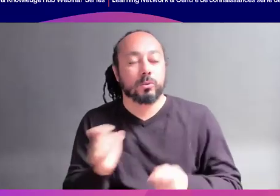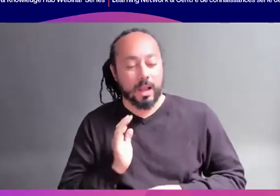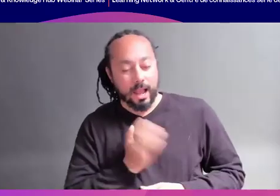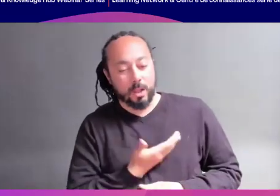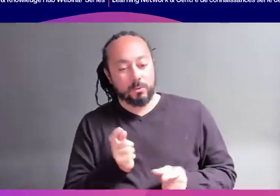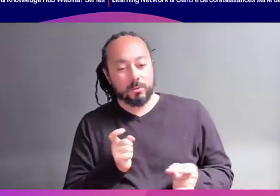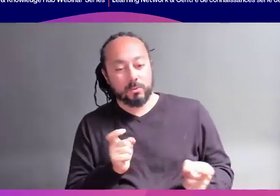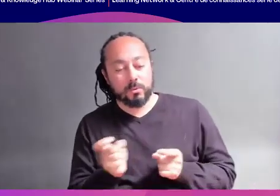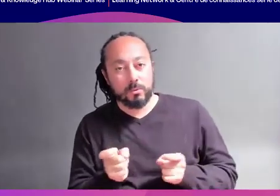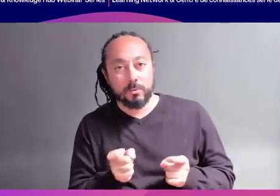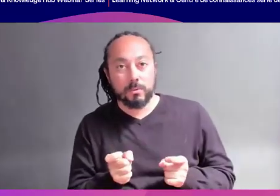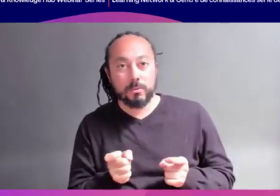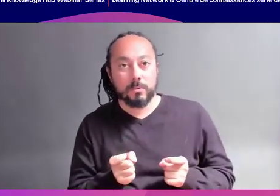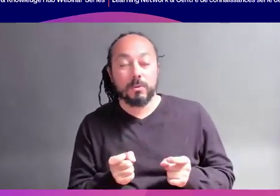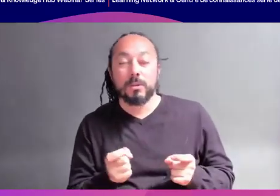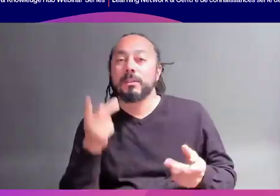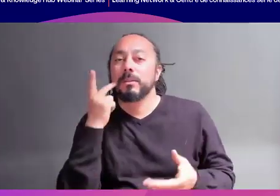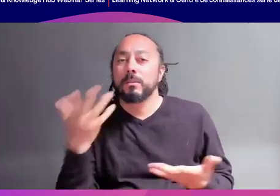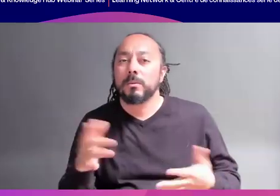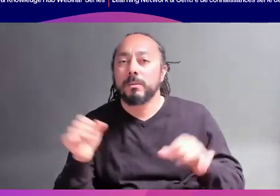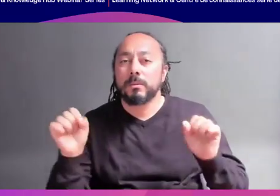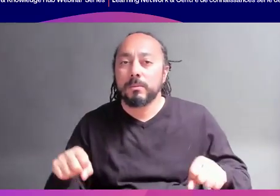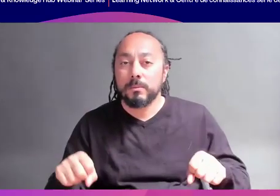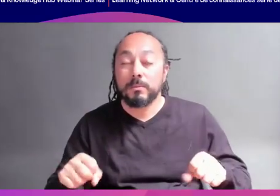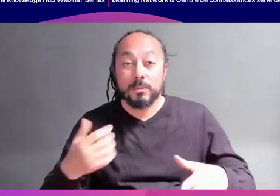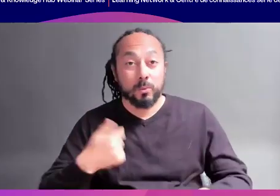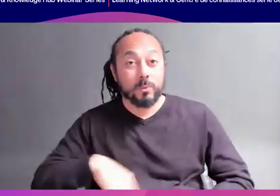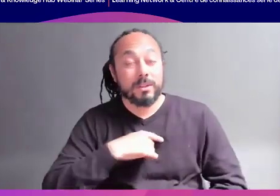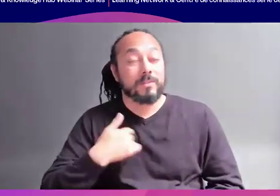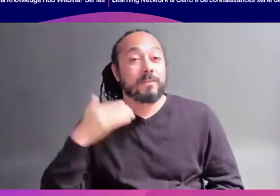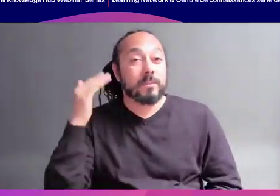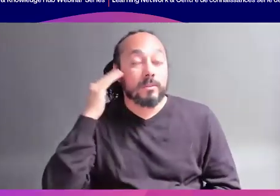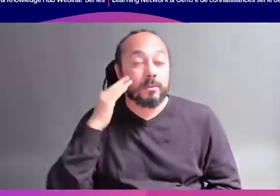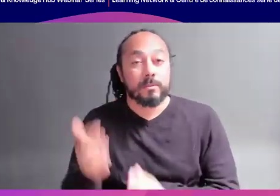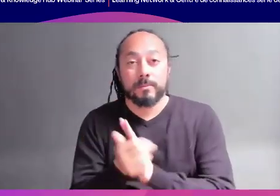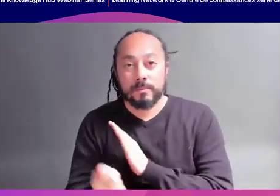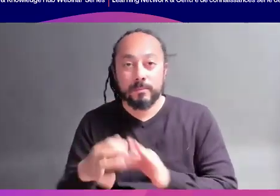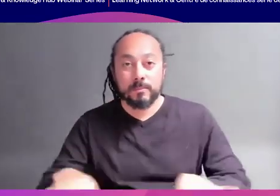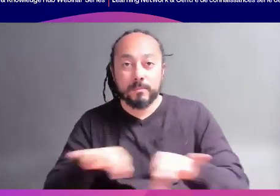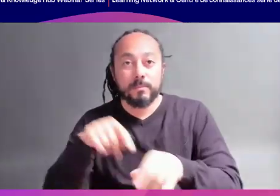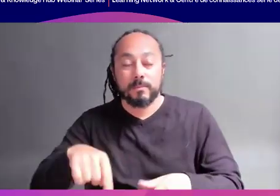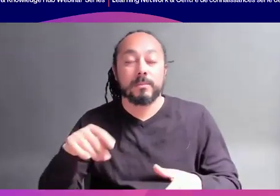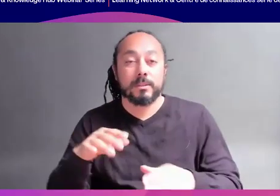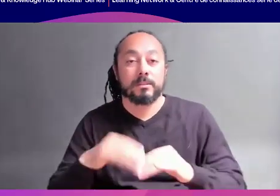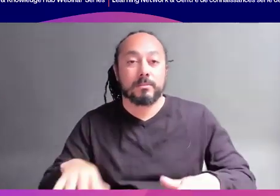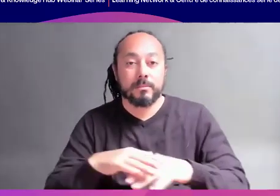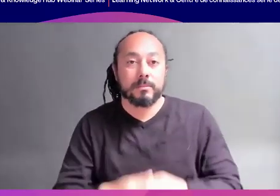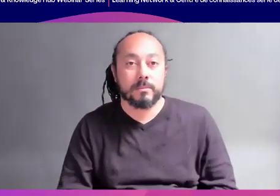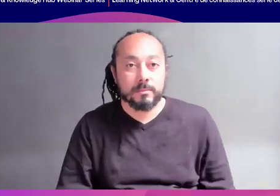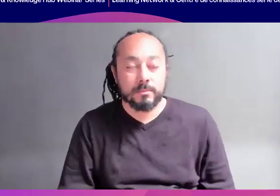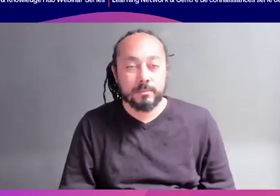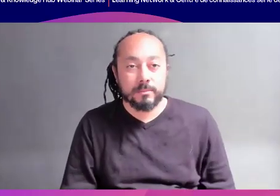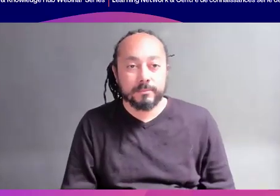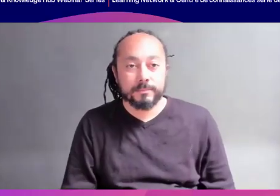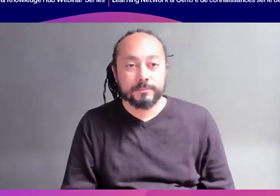the extent that possible, because we have some of the knowledge and the skills that is really important in this space. I'm